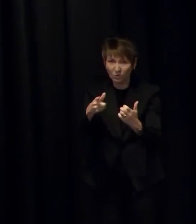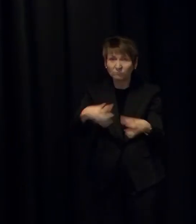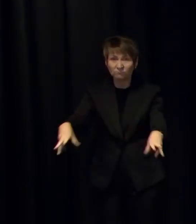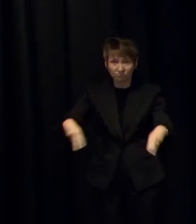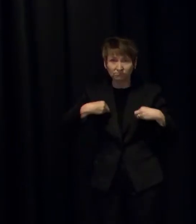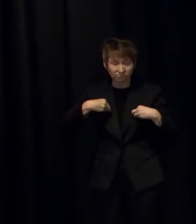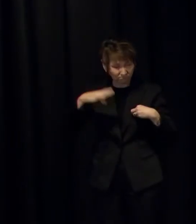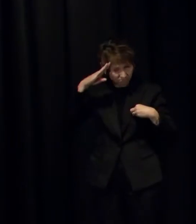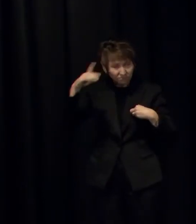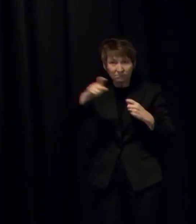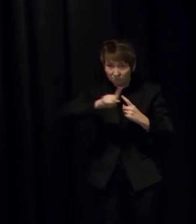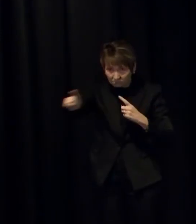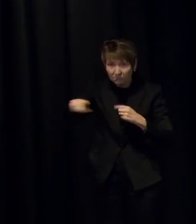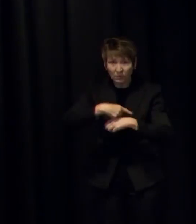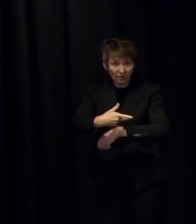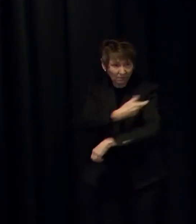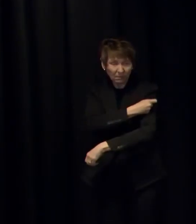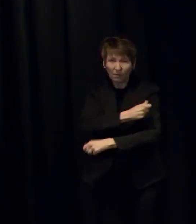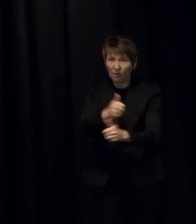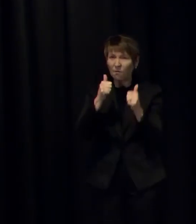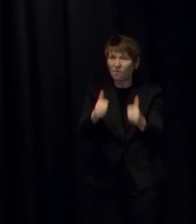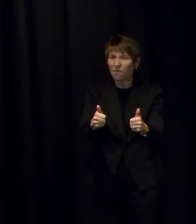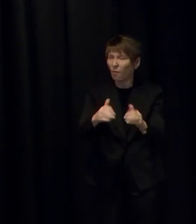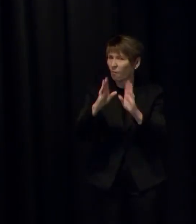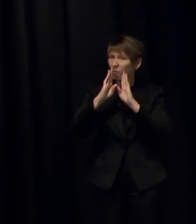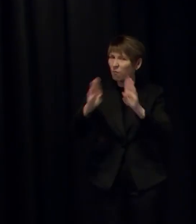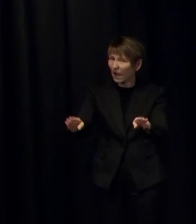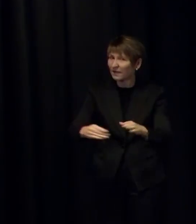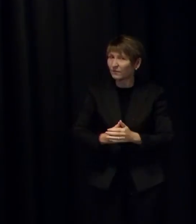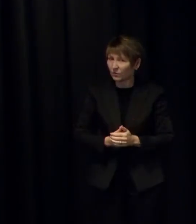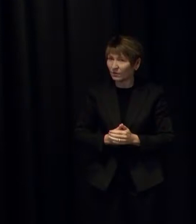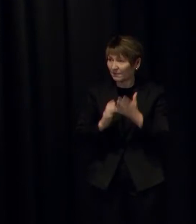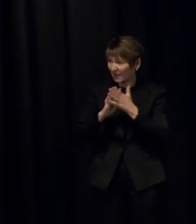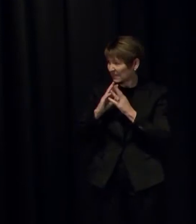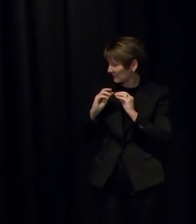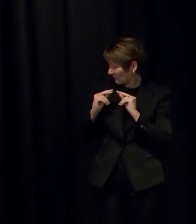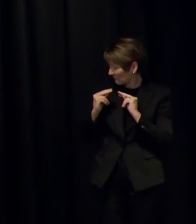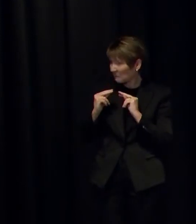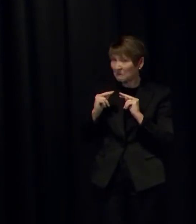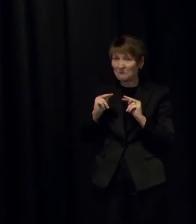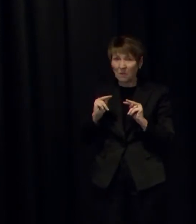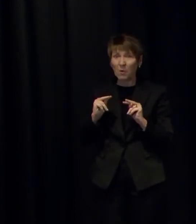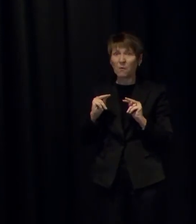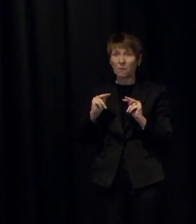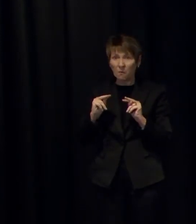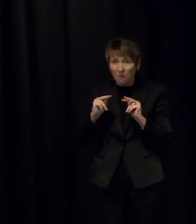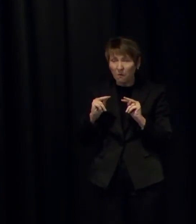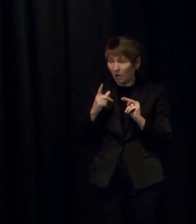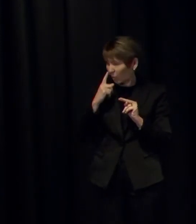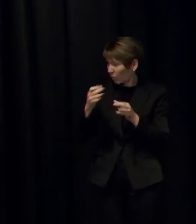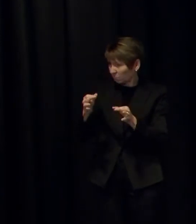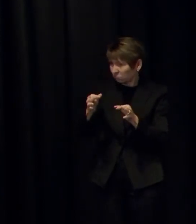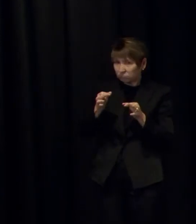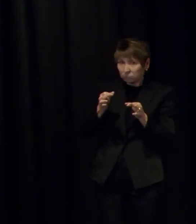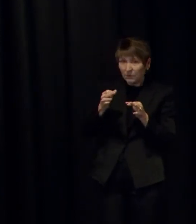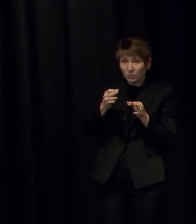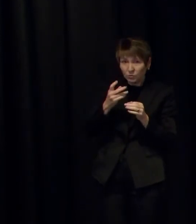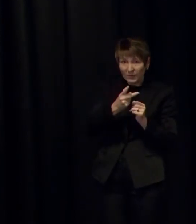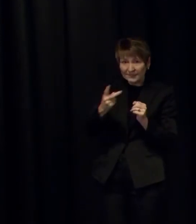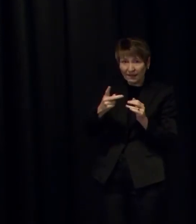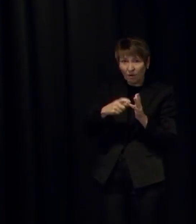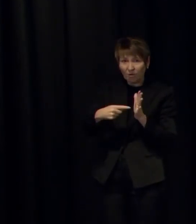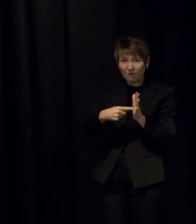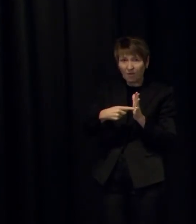in record time. That always gives us more options, and we have used some of those additional options. But it's not 80% yet, and we